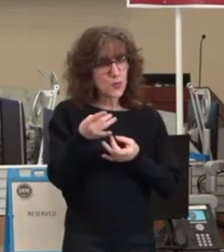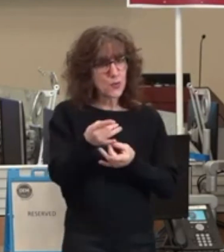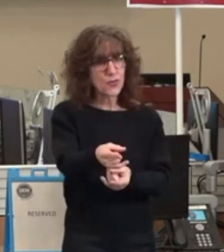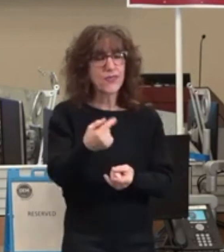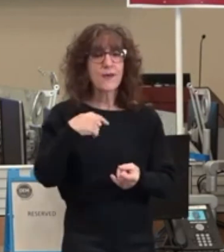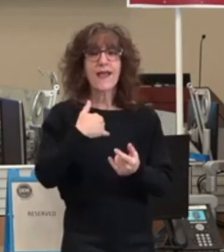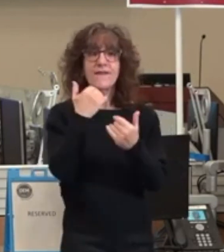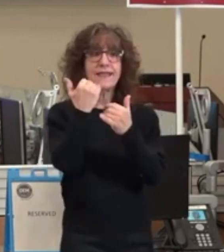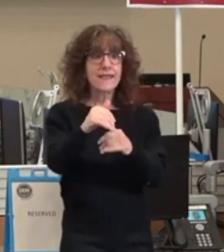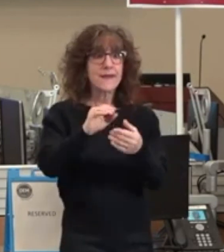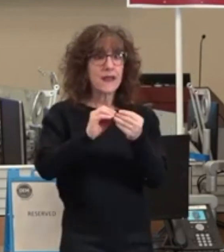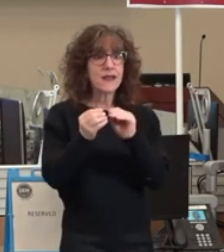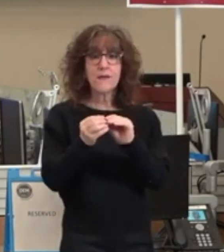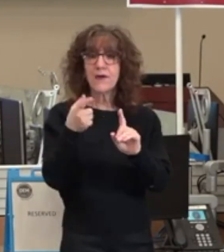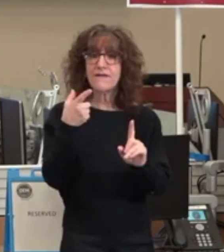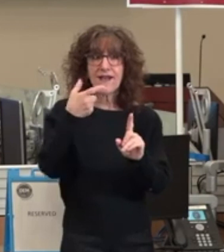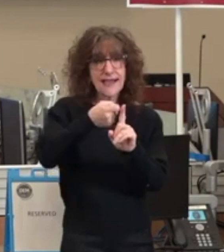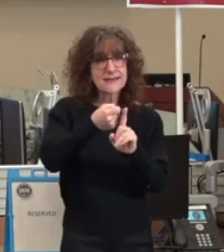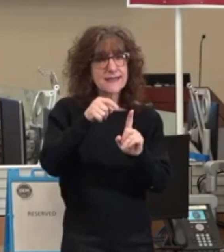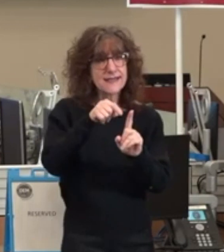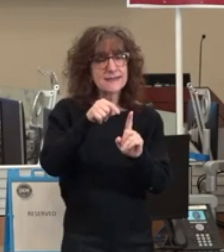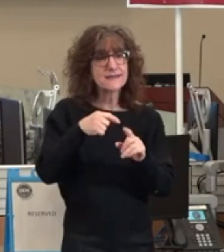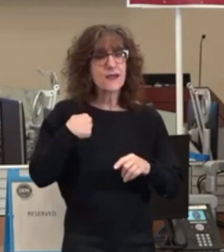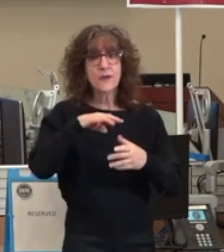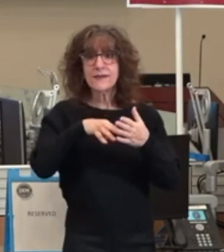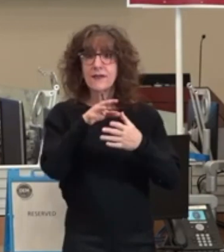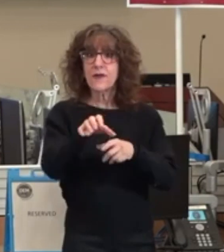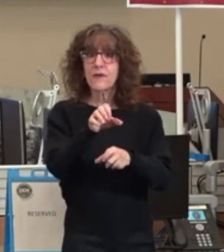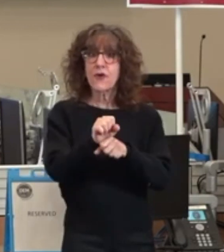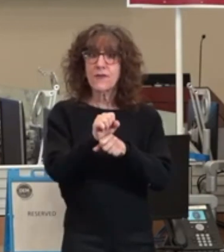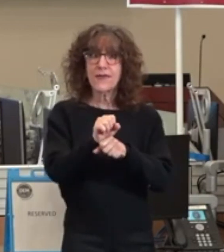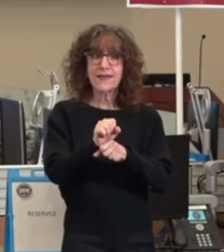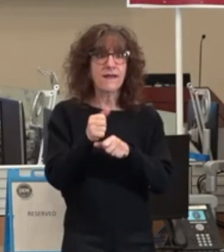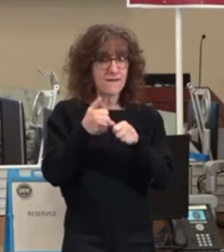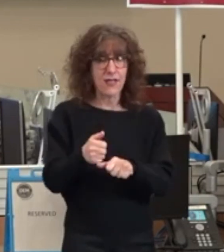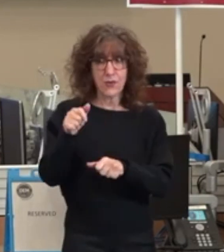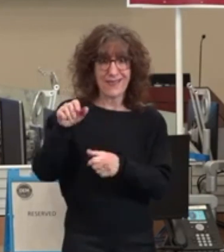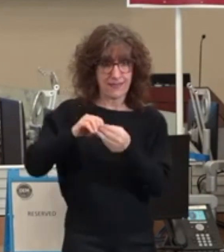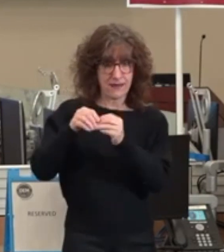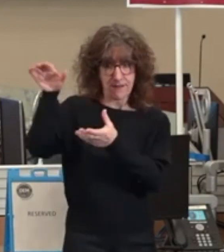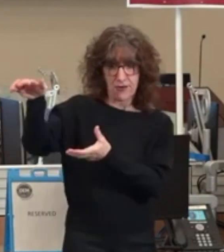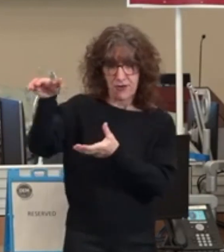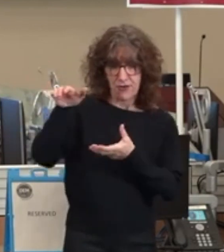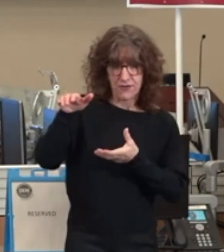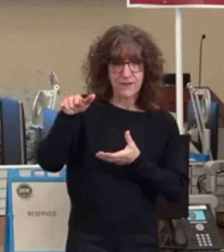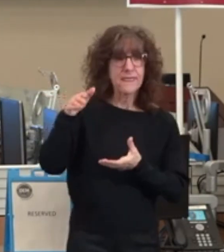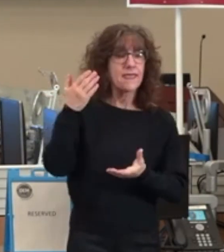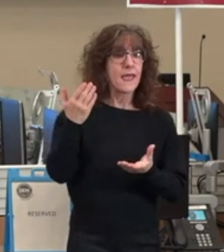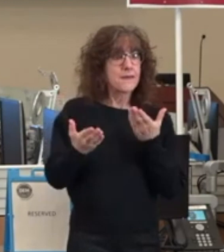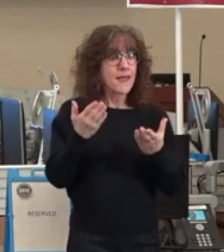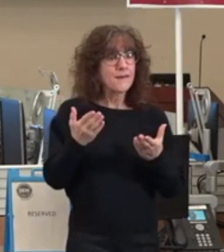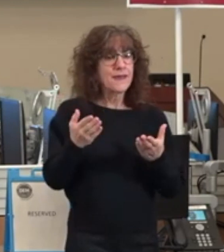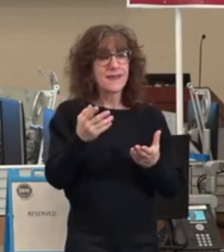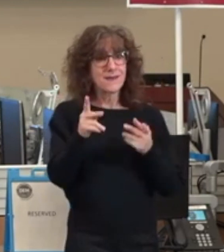we have a limited supply of vaccines, and we schedule our appointments based on that number, we may have to turn away people